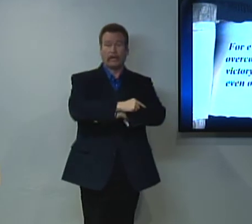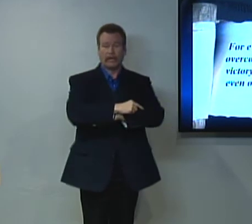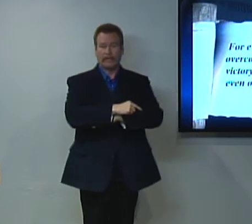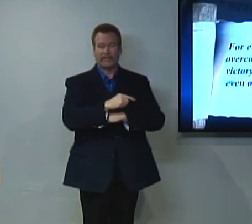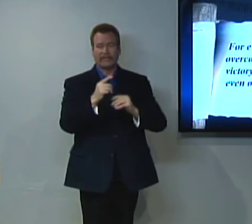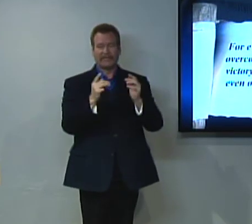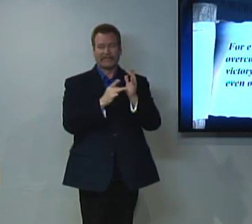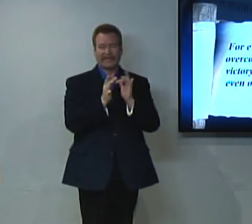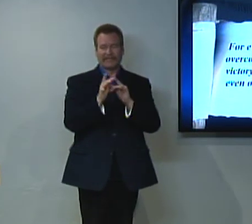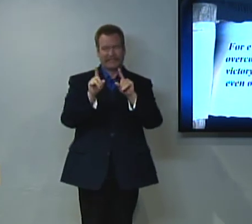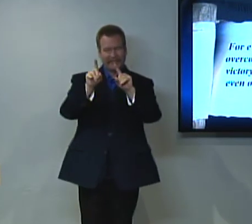So one day,